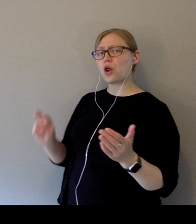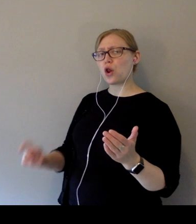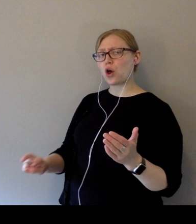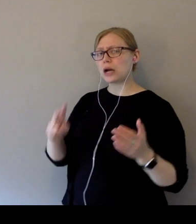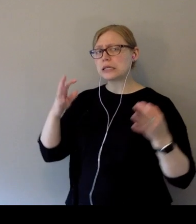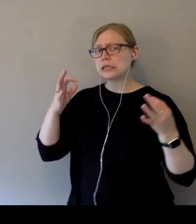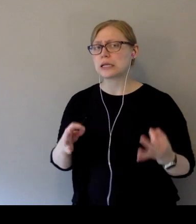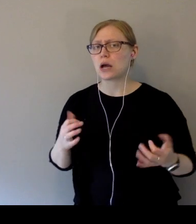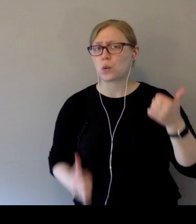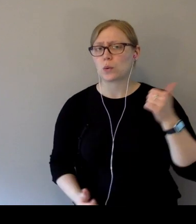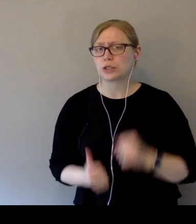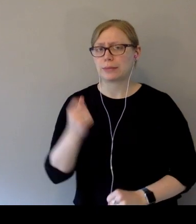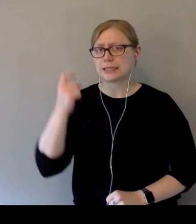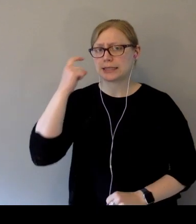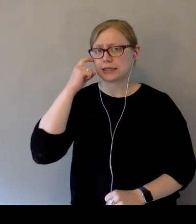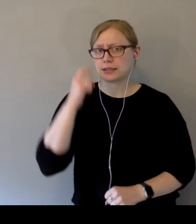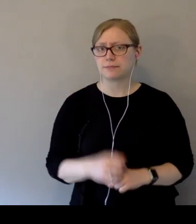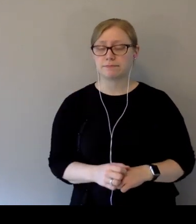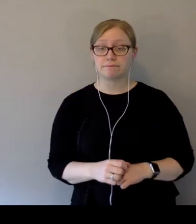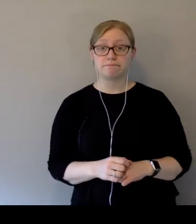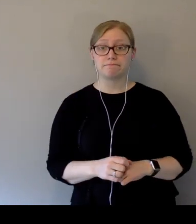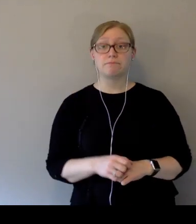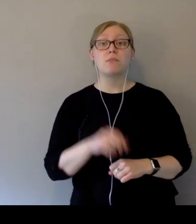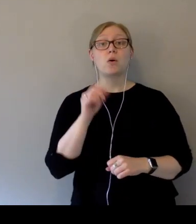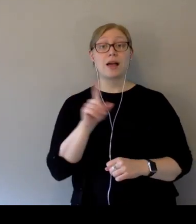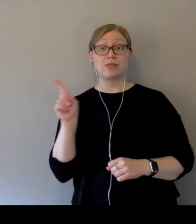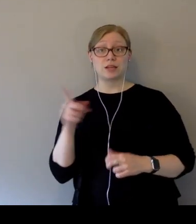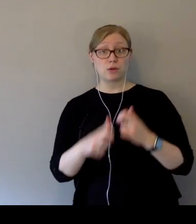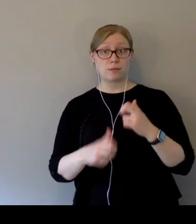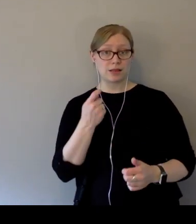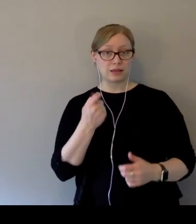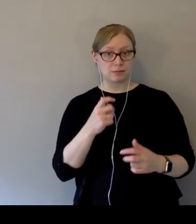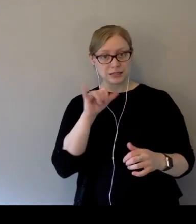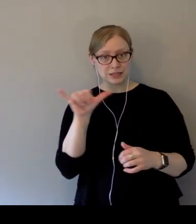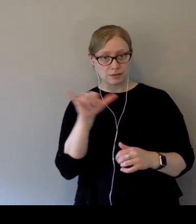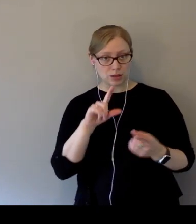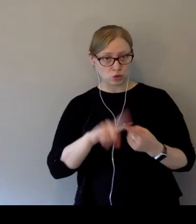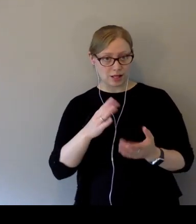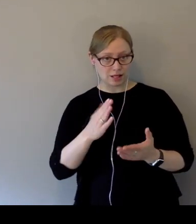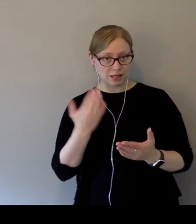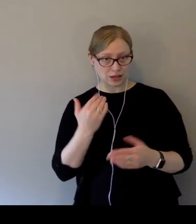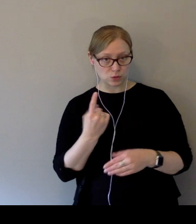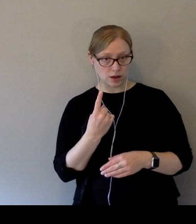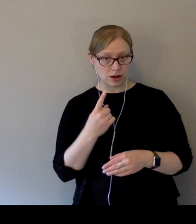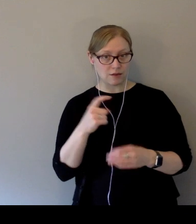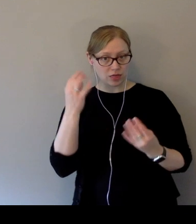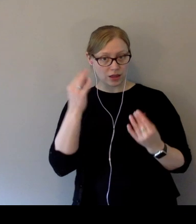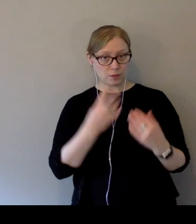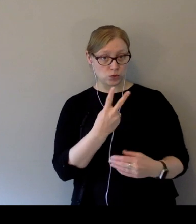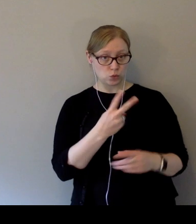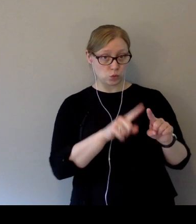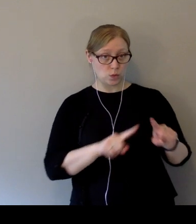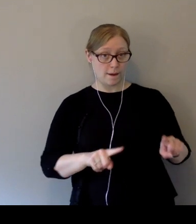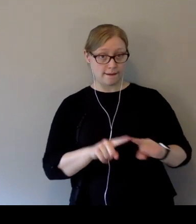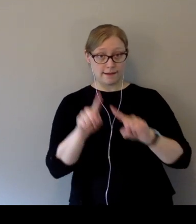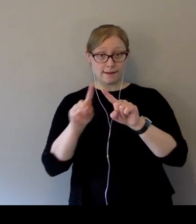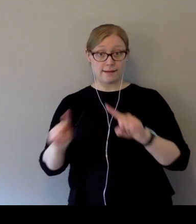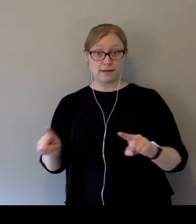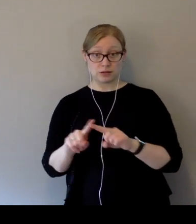sense. All right, this problem is kind of similar to the last one. We have to think about the two triangles. Now, the first thing I want